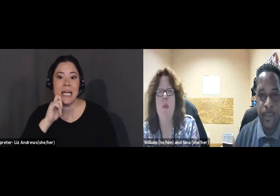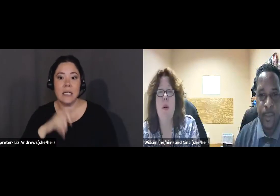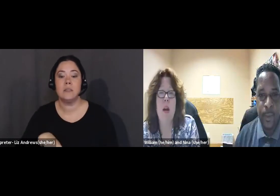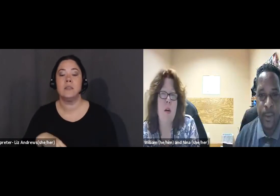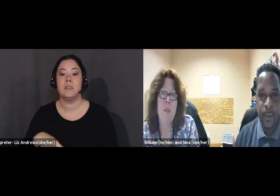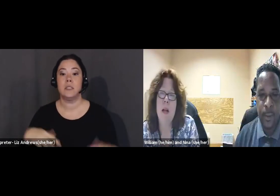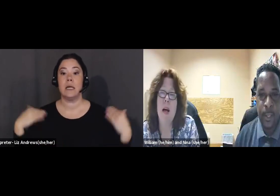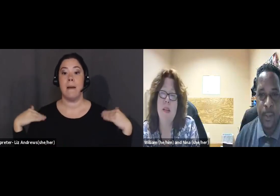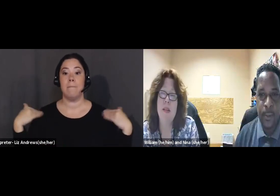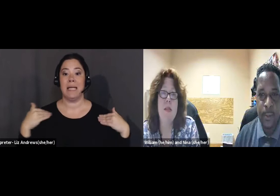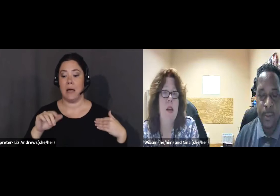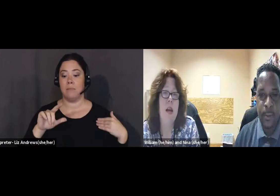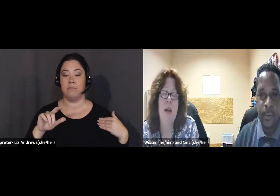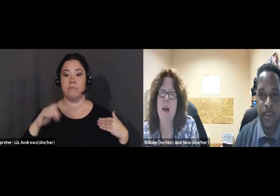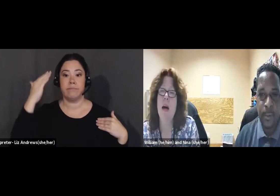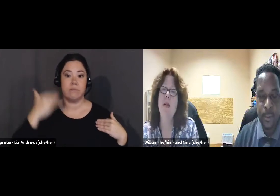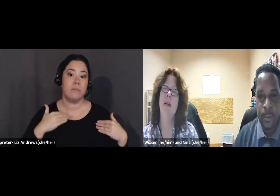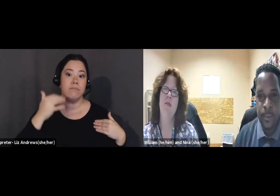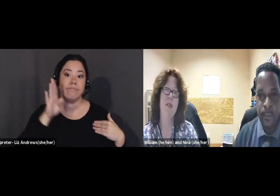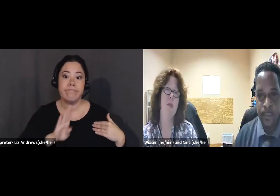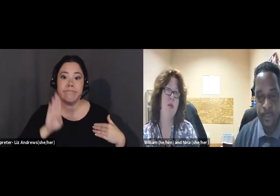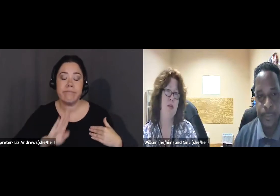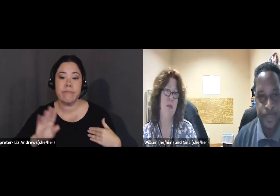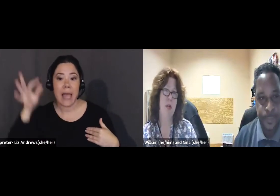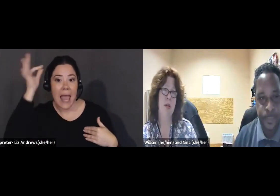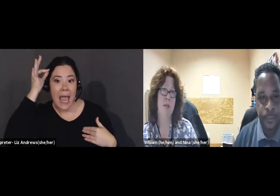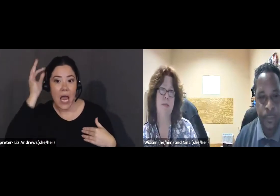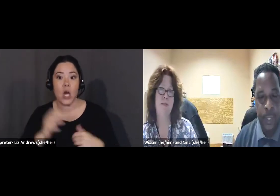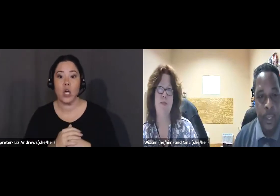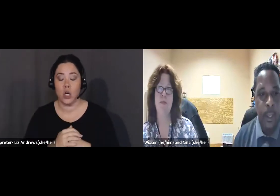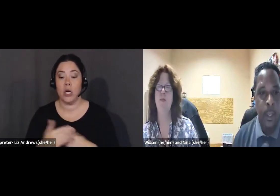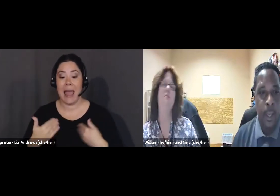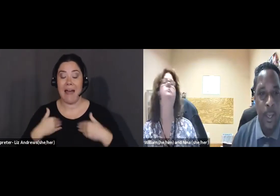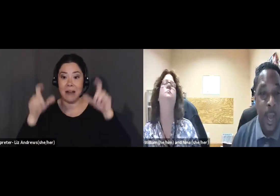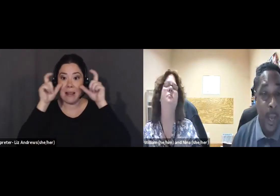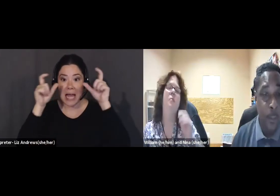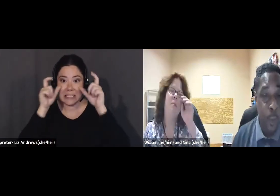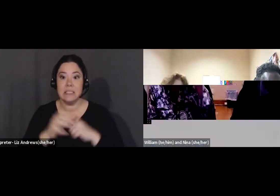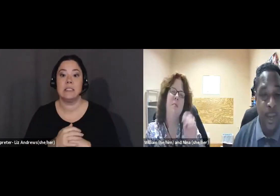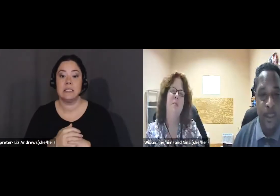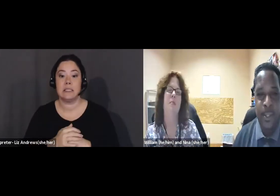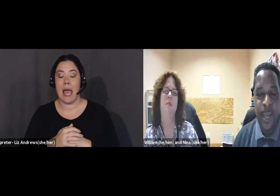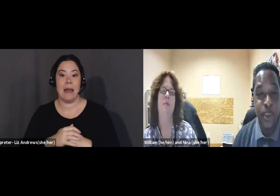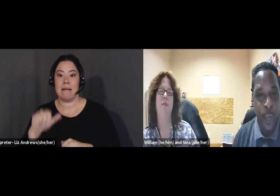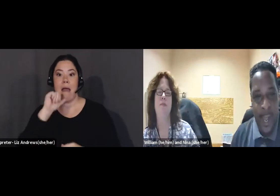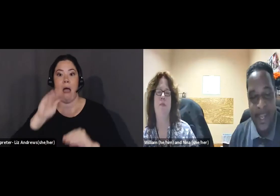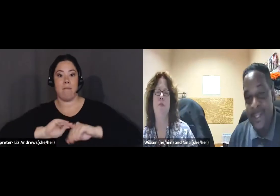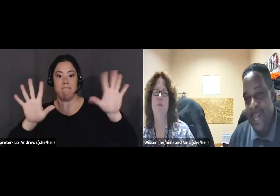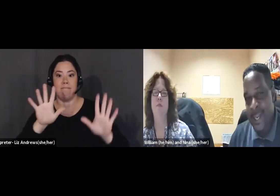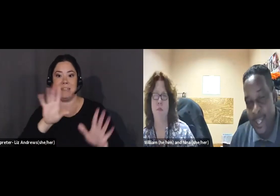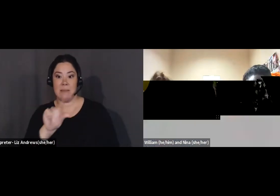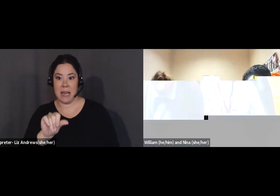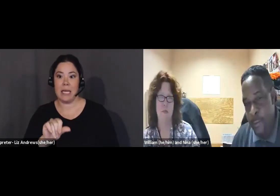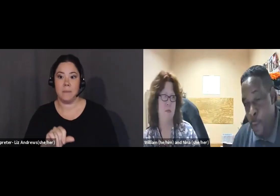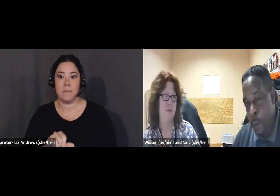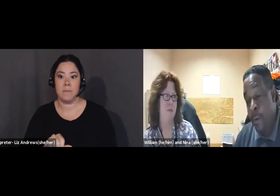wavy auburn hair, glasses, and I have an invisible disability. And I'm William Thomas. I was going to